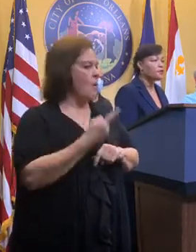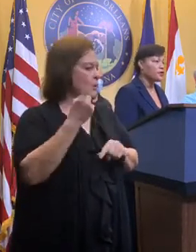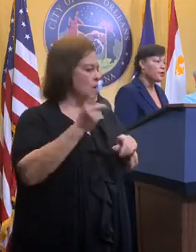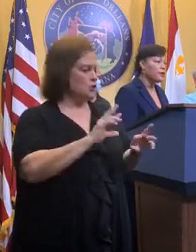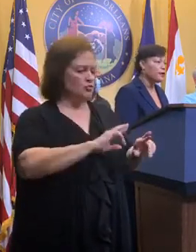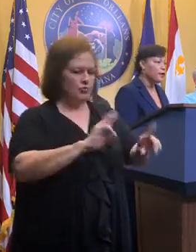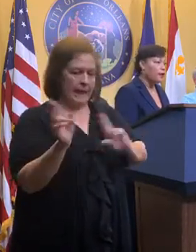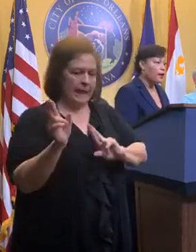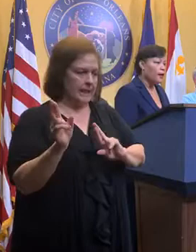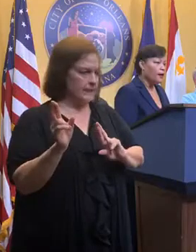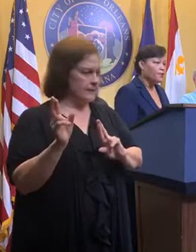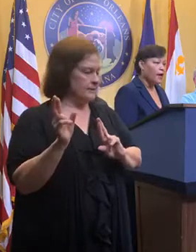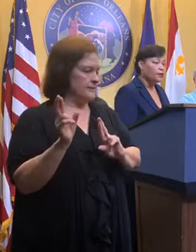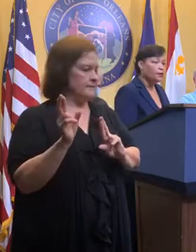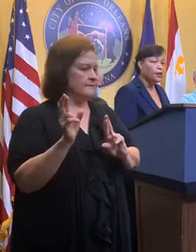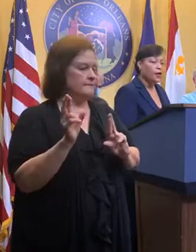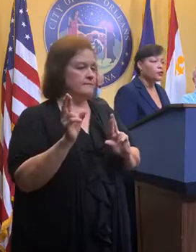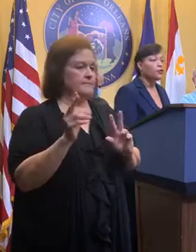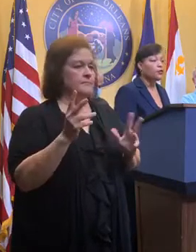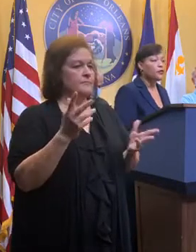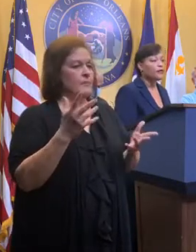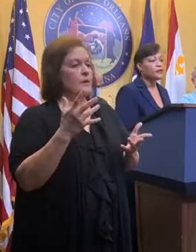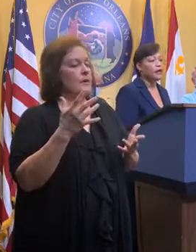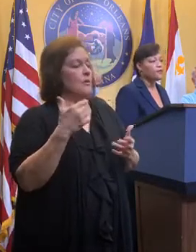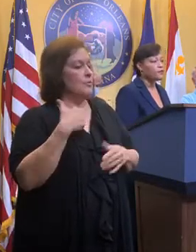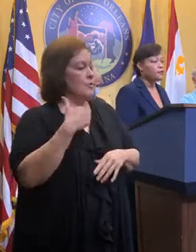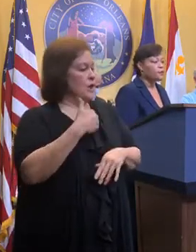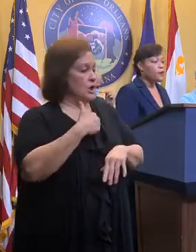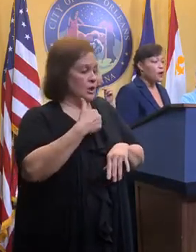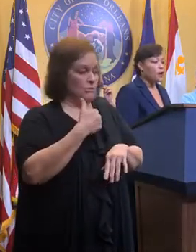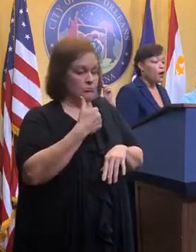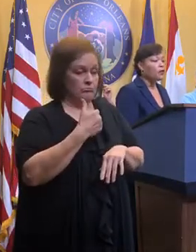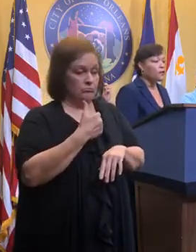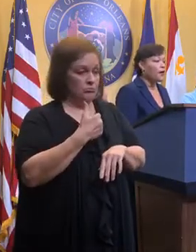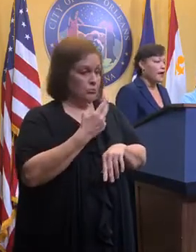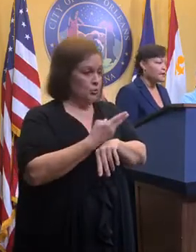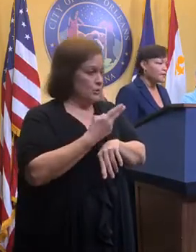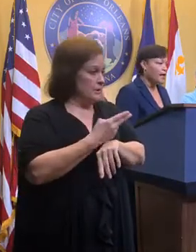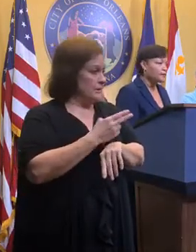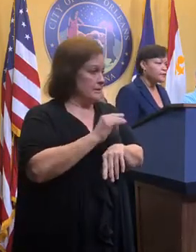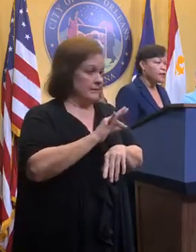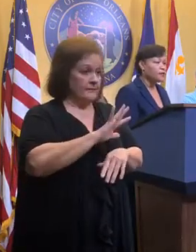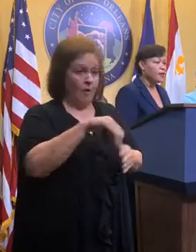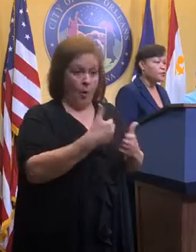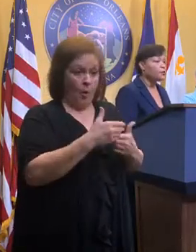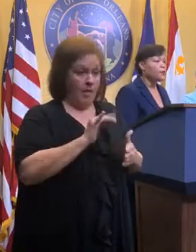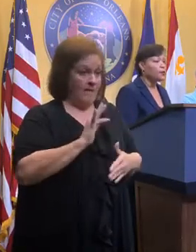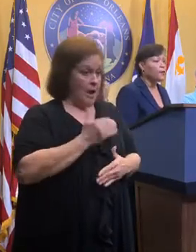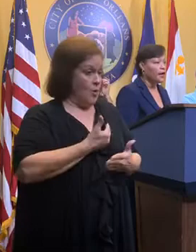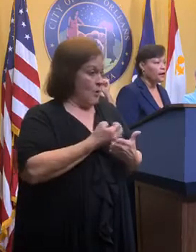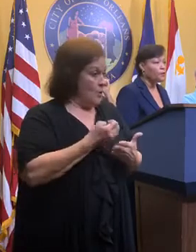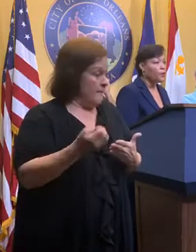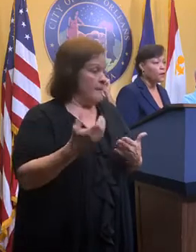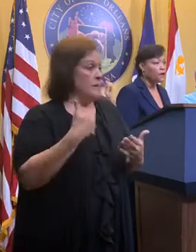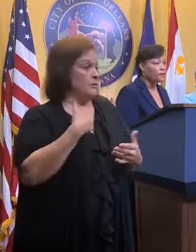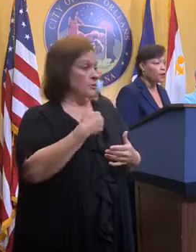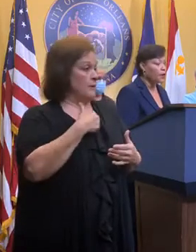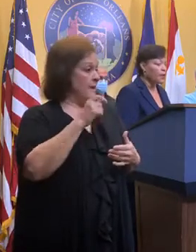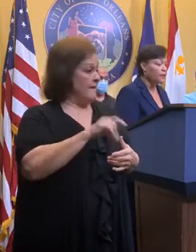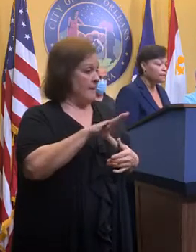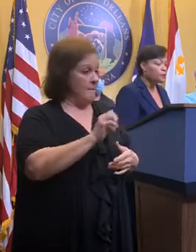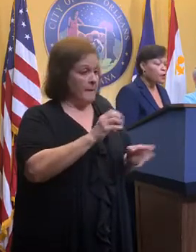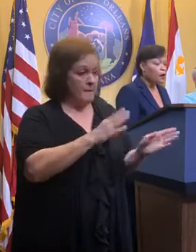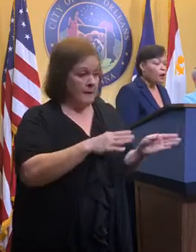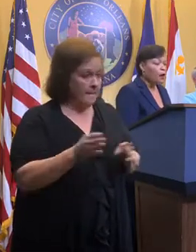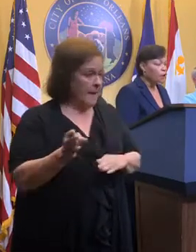city, demonstrating that we are utilizing all of our assets and to be prepared for what comes